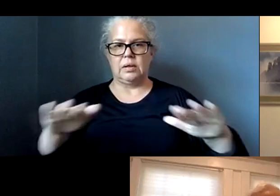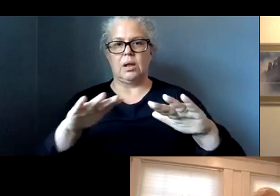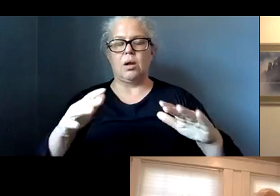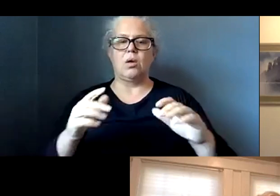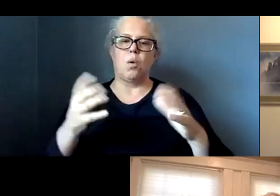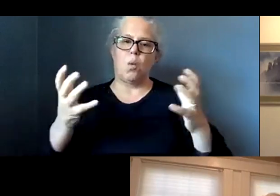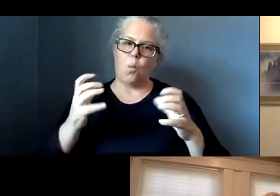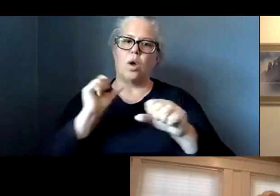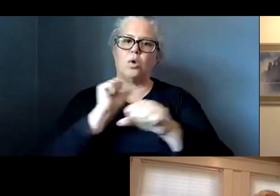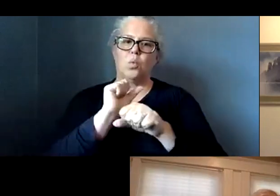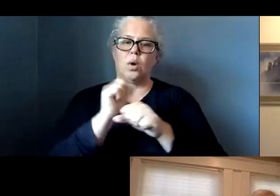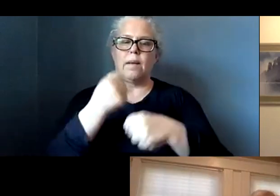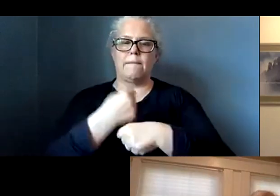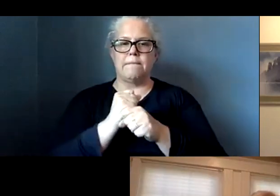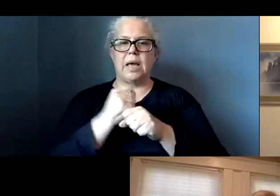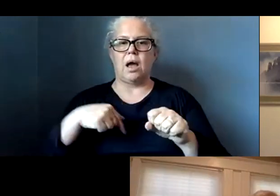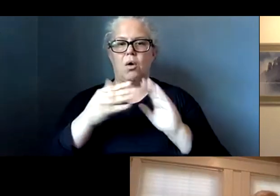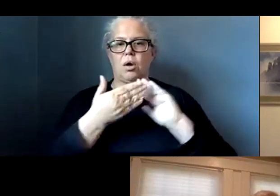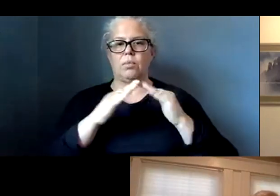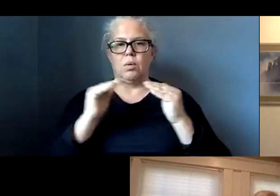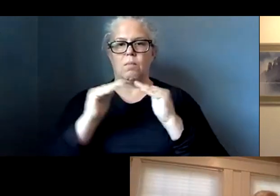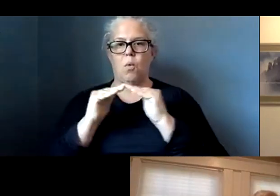and inclusive place to gather and learn.